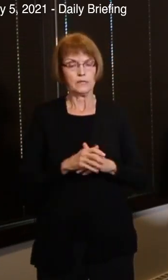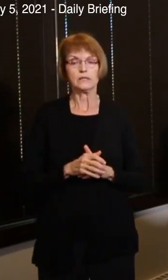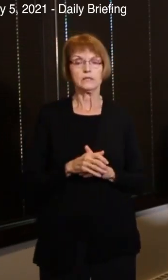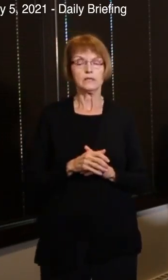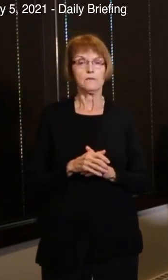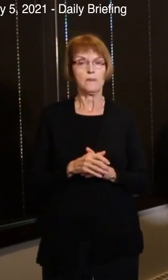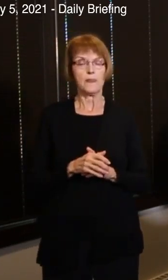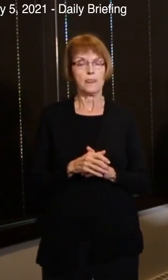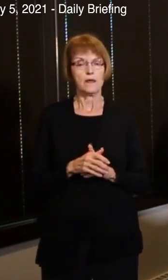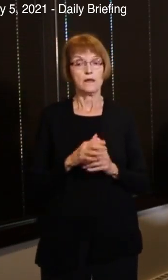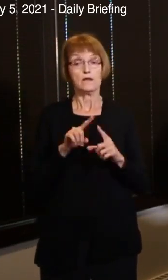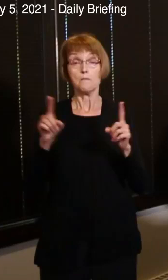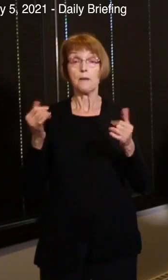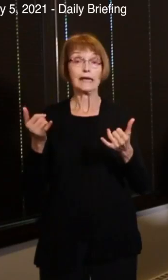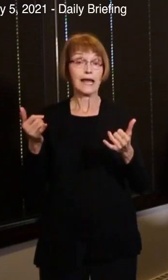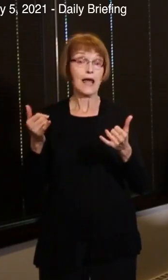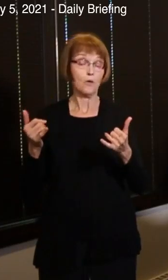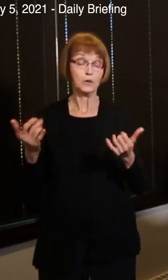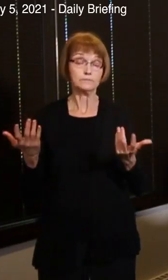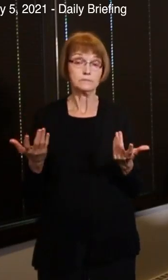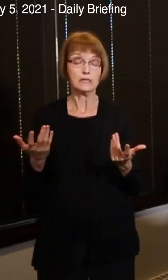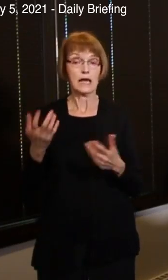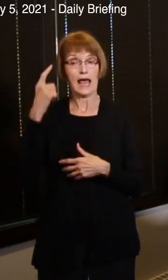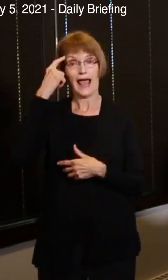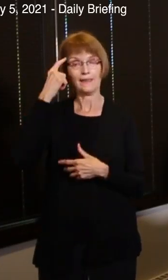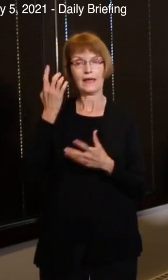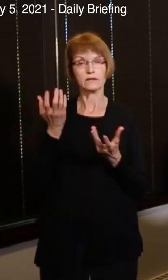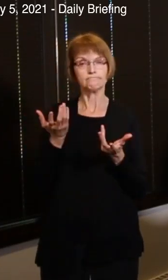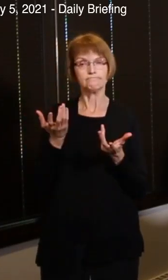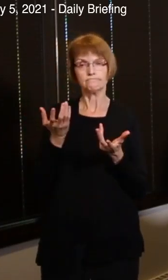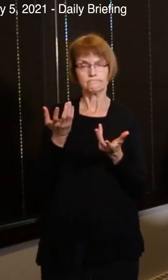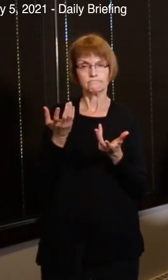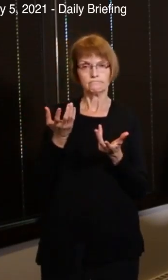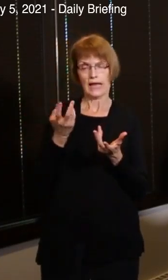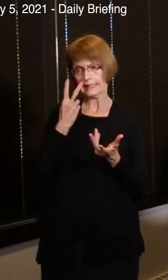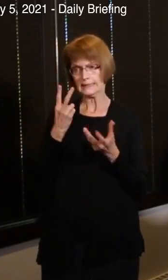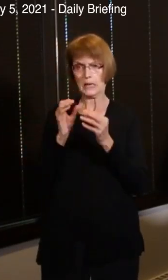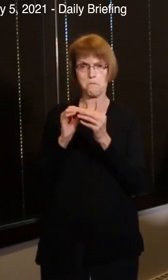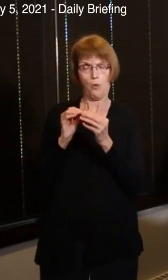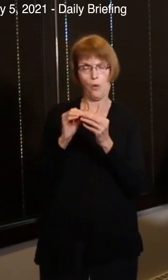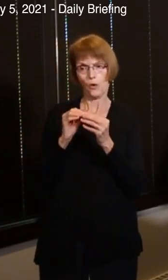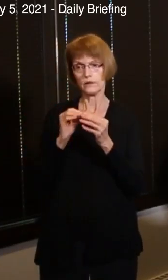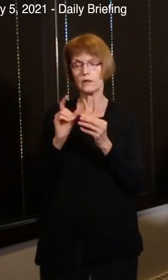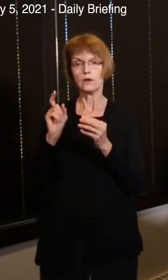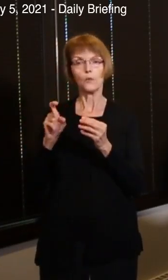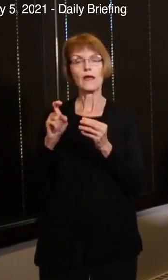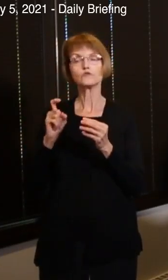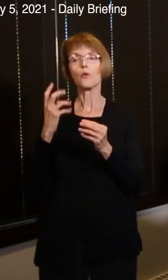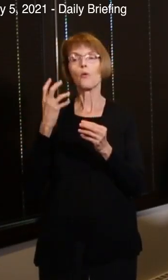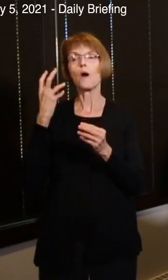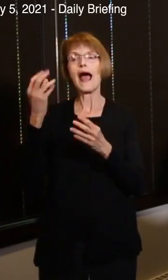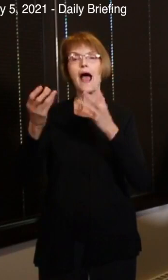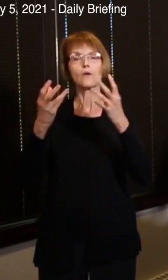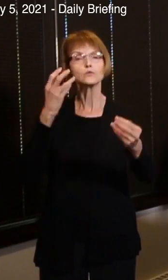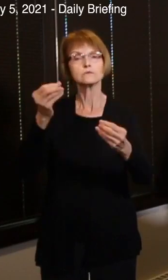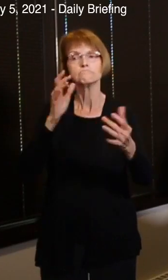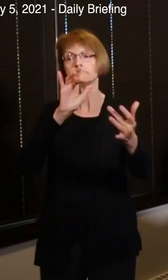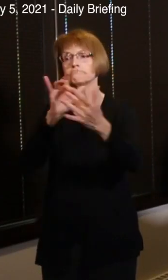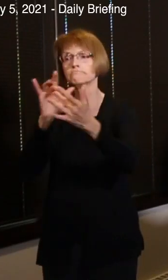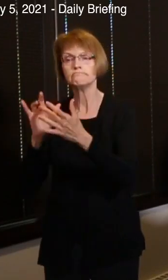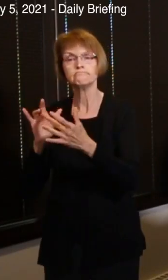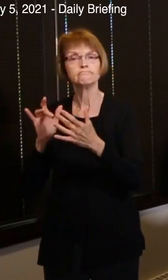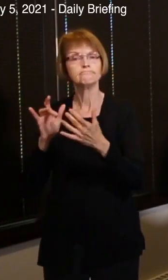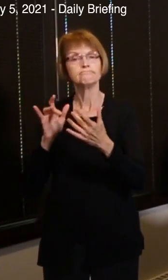So, but now it's I think more of getting out into the community. So whether that's with